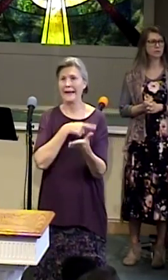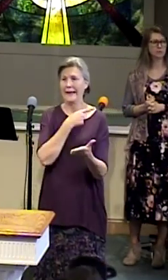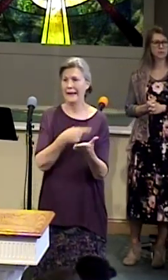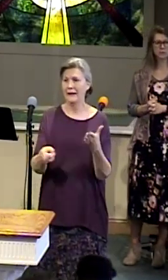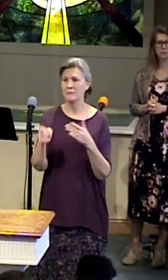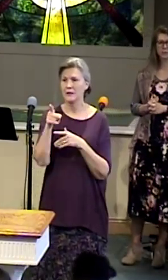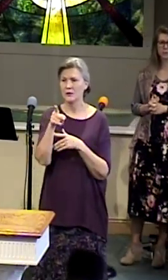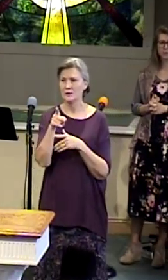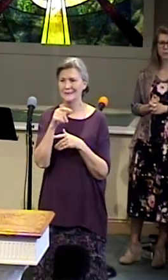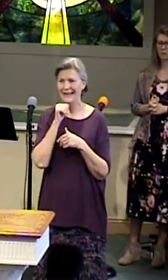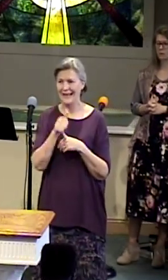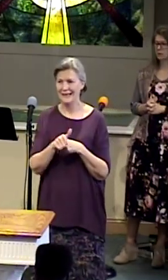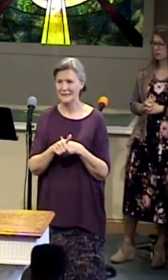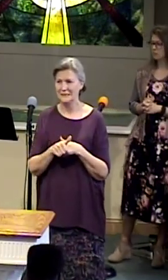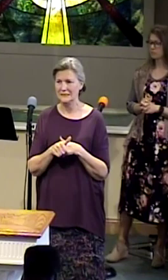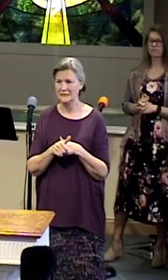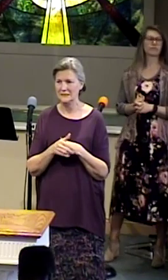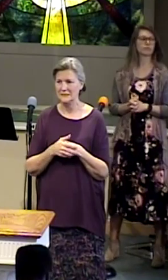not